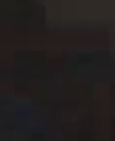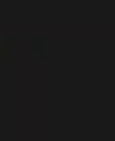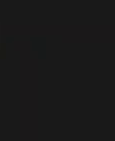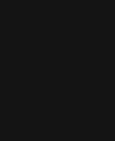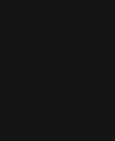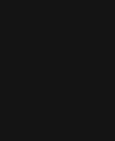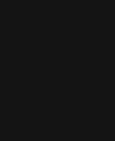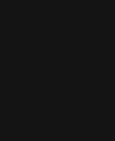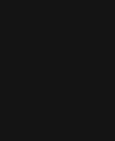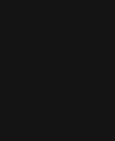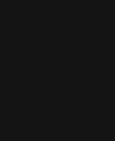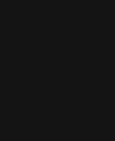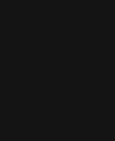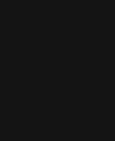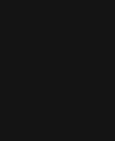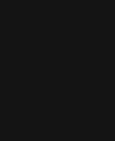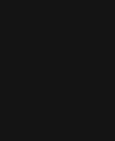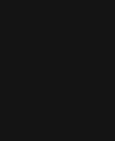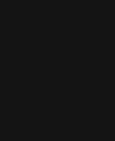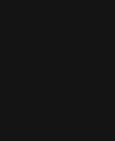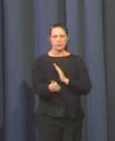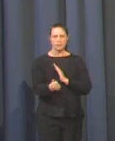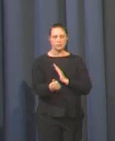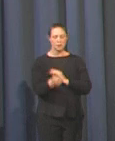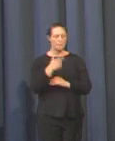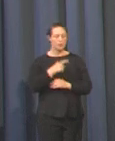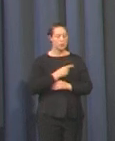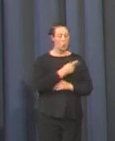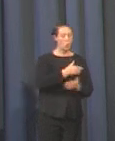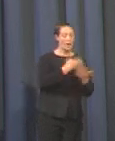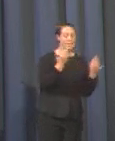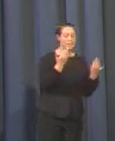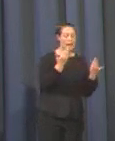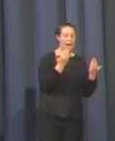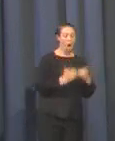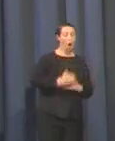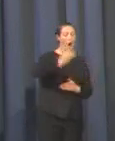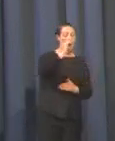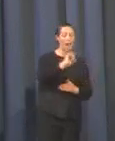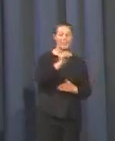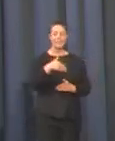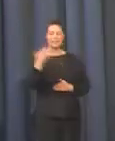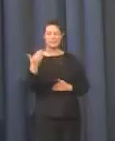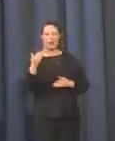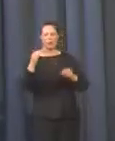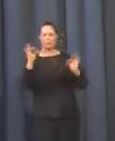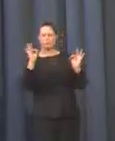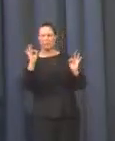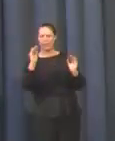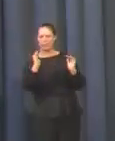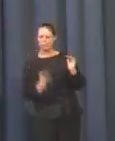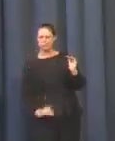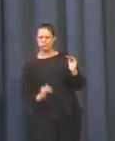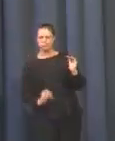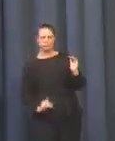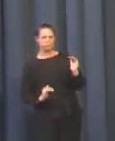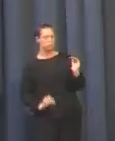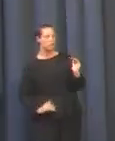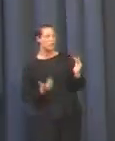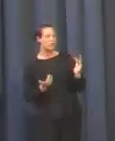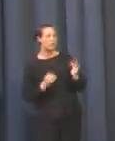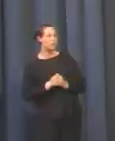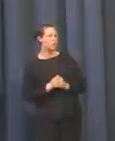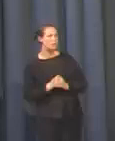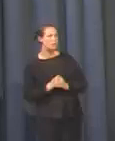appeared to be exceedingly high one day and virtually nothing the next. That doesn't seem to fit